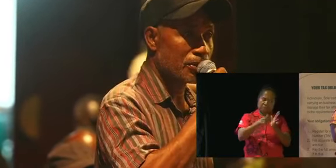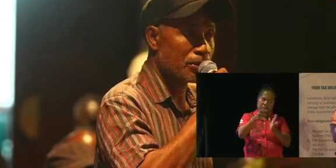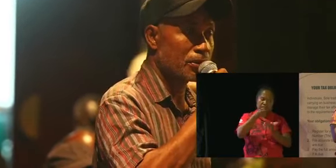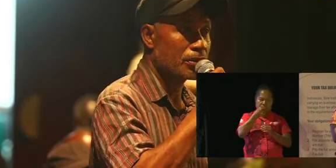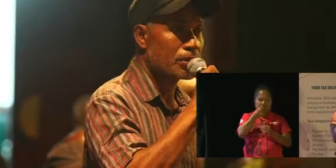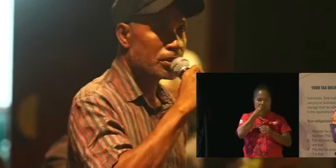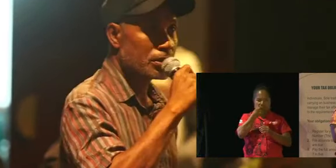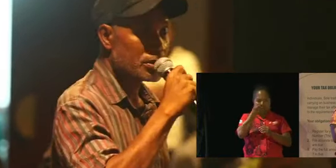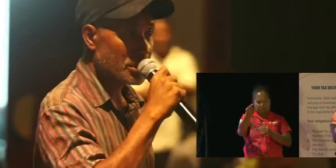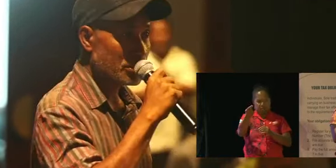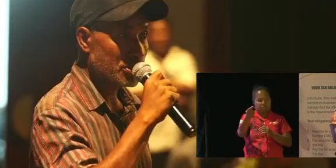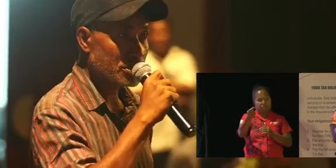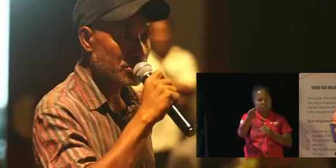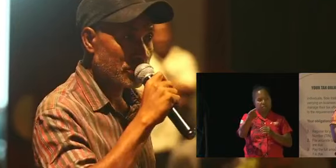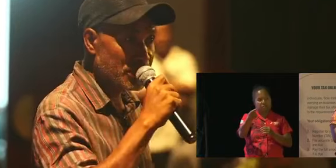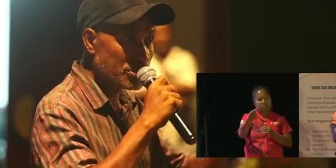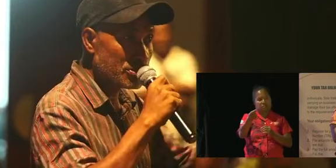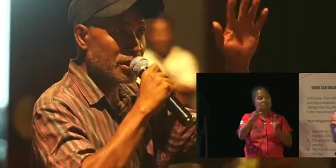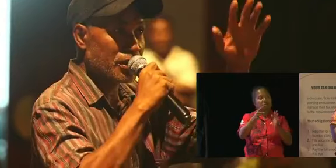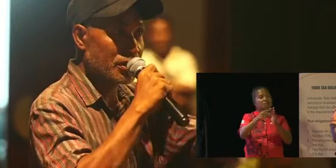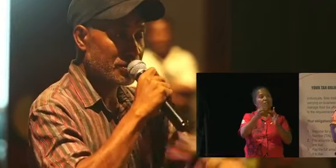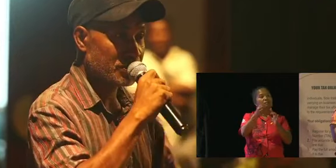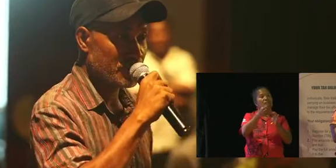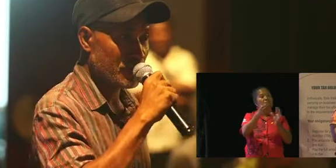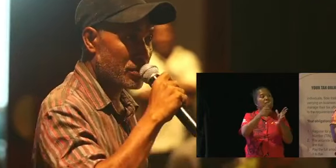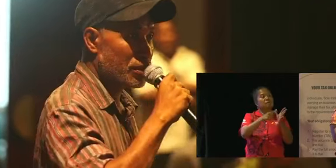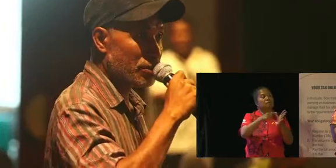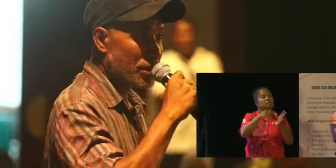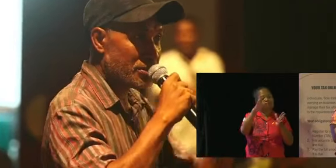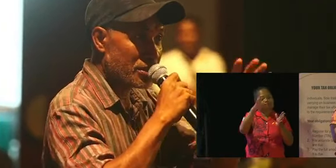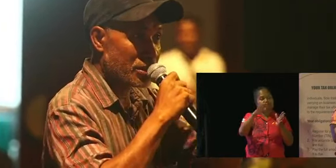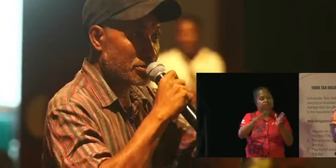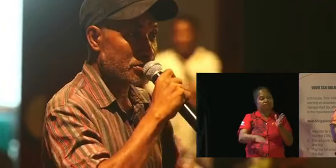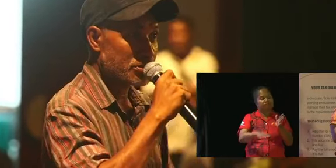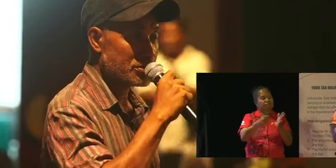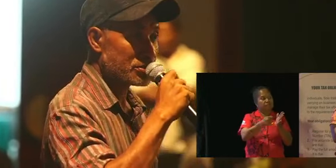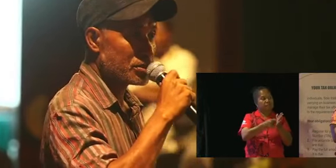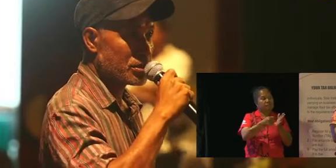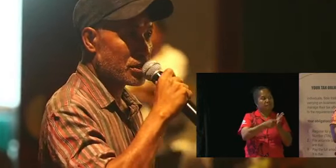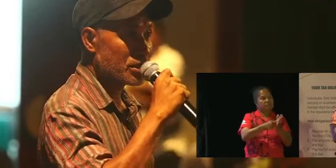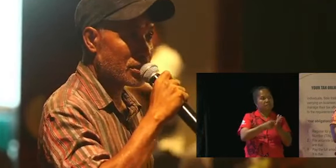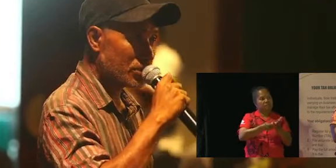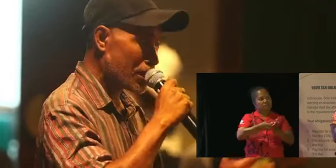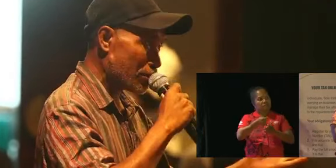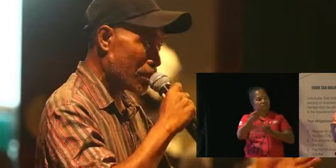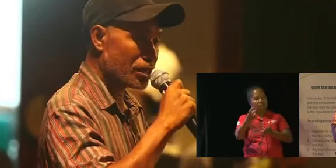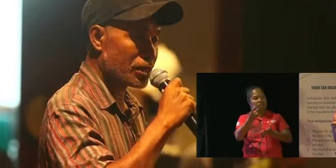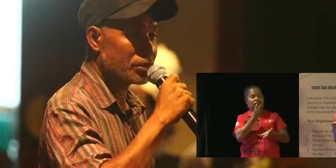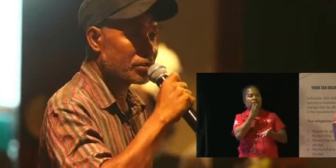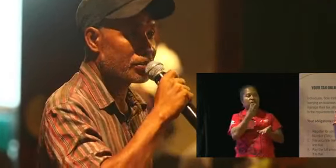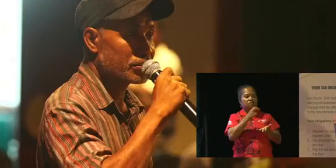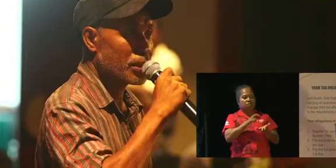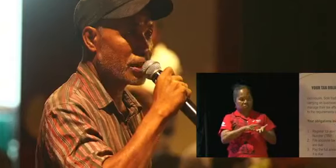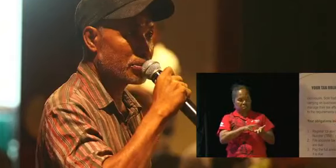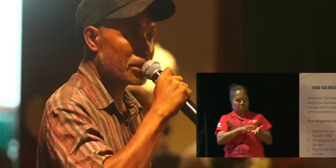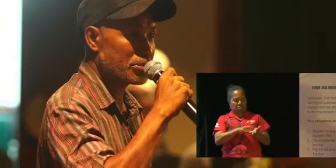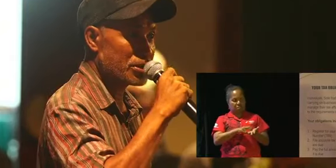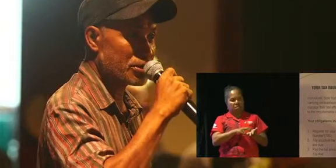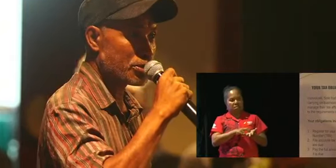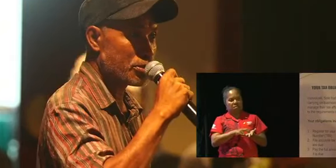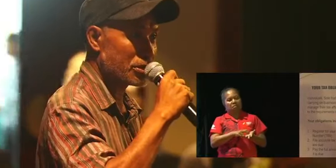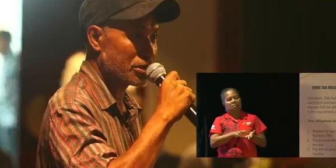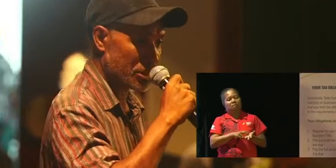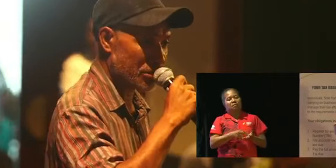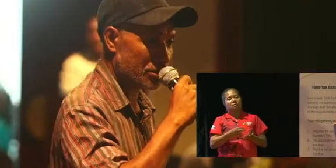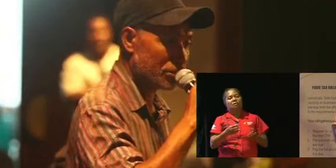advise your stakeholders to reduce their rates down? In that way, we are helping the